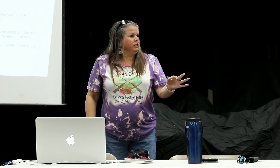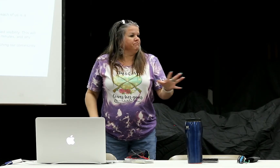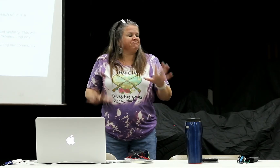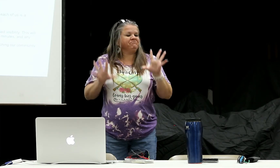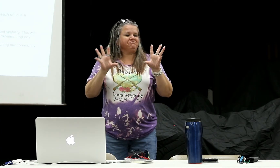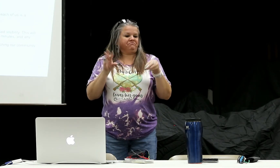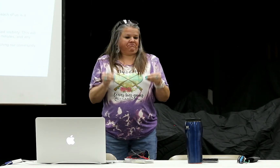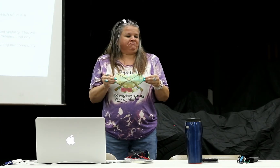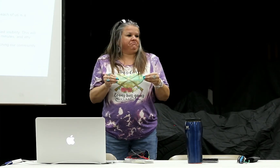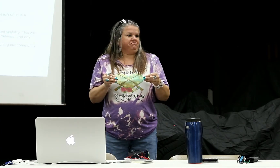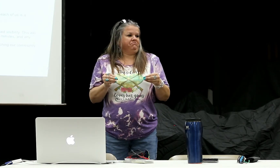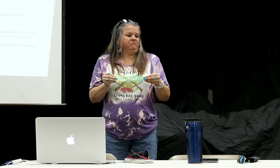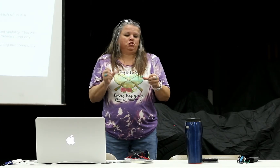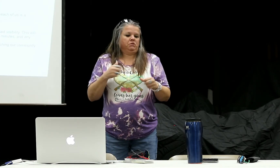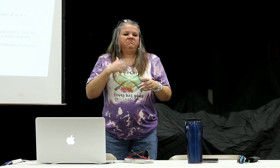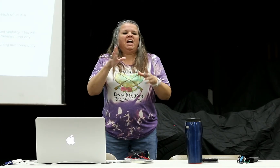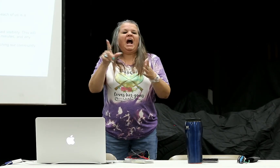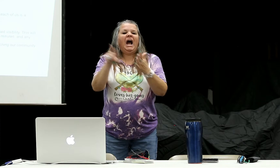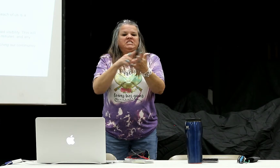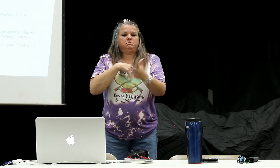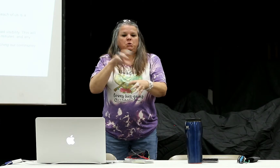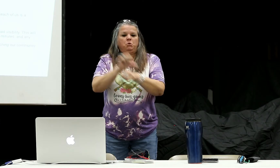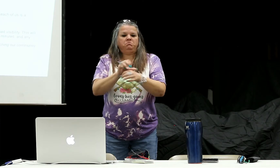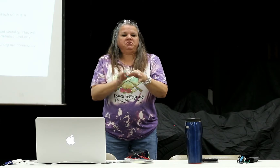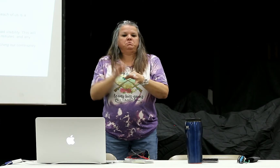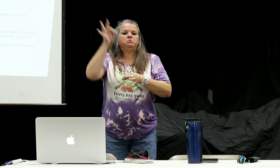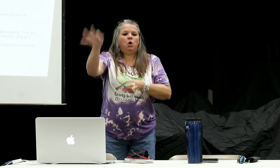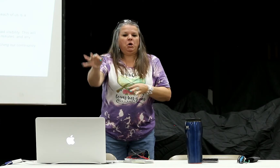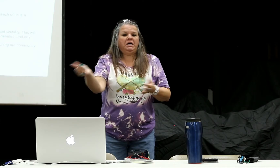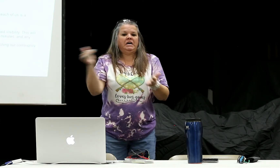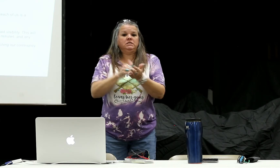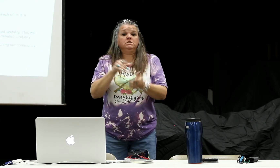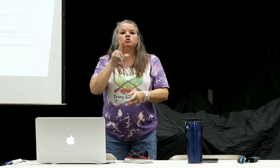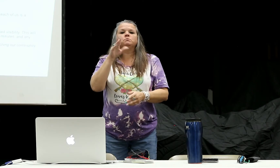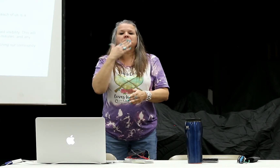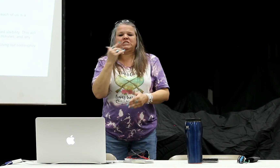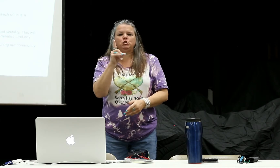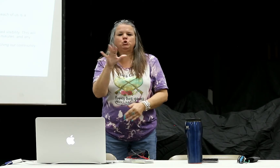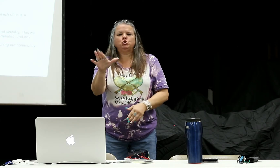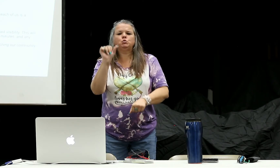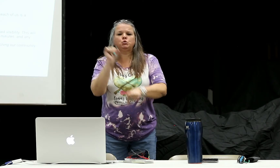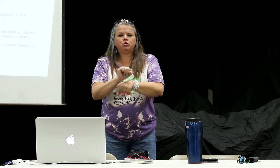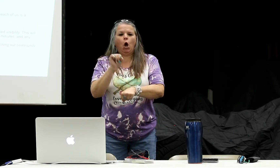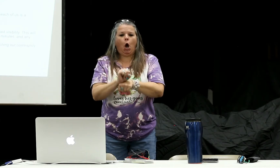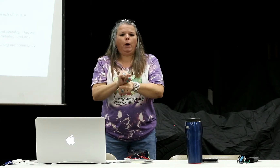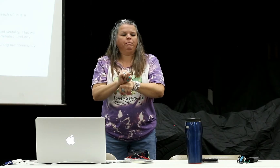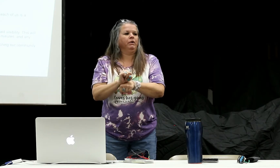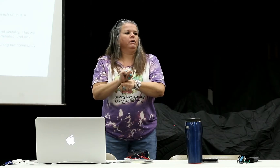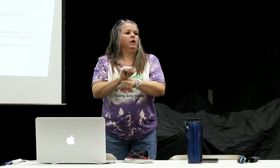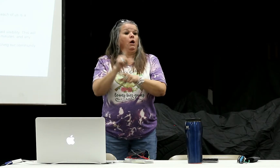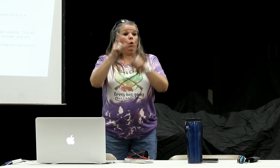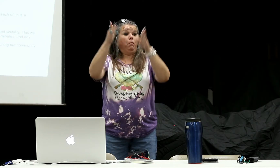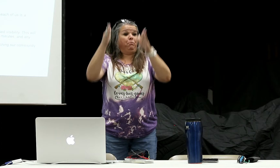right, not having a clear picture, losing internet connection. And so those are things